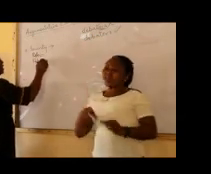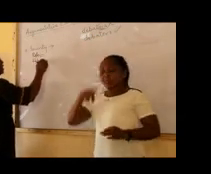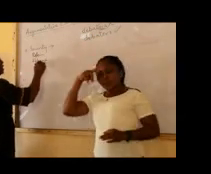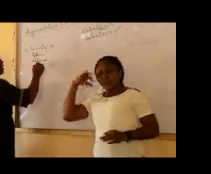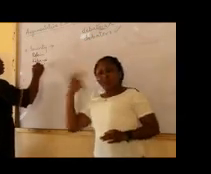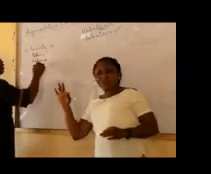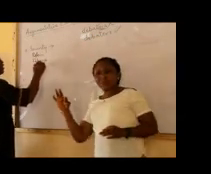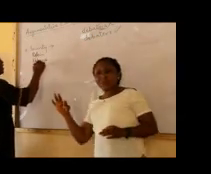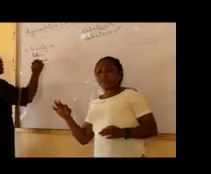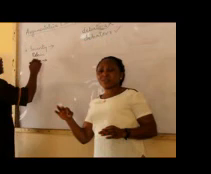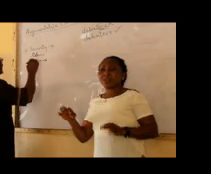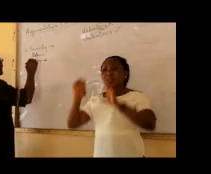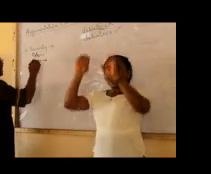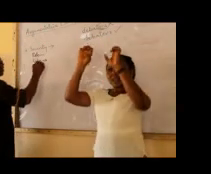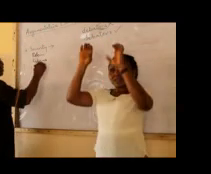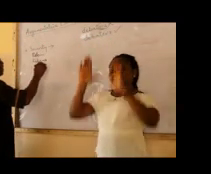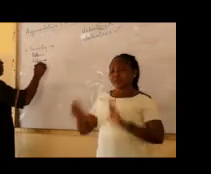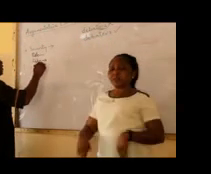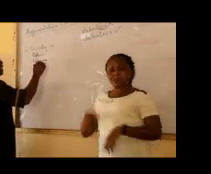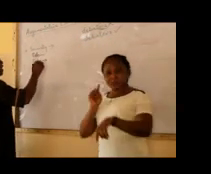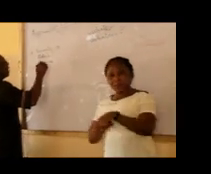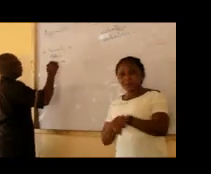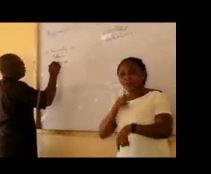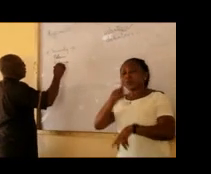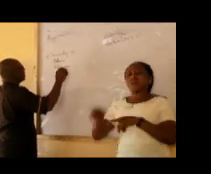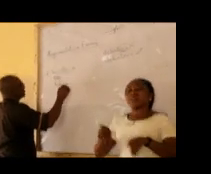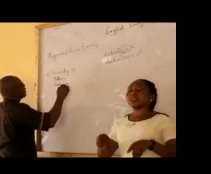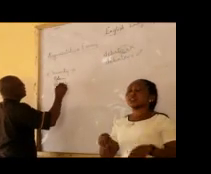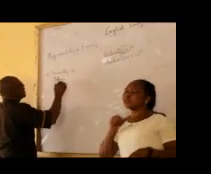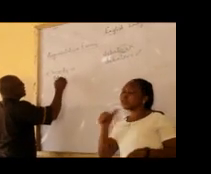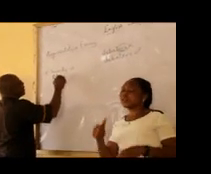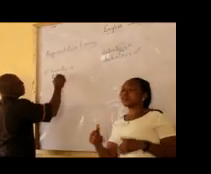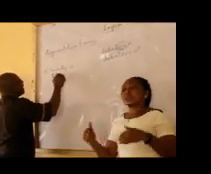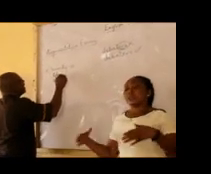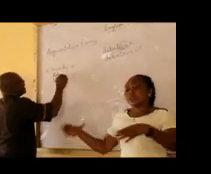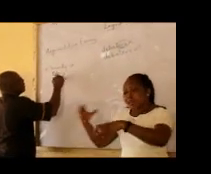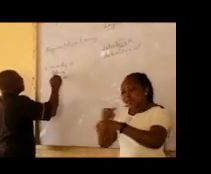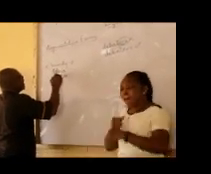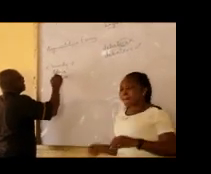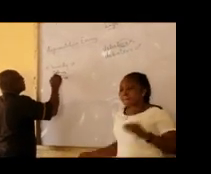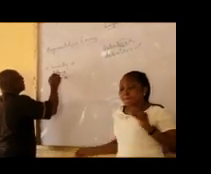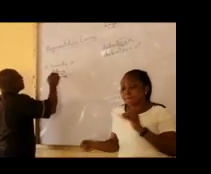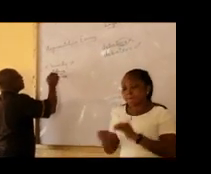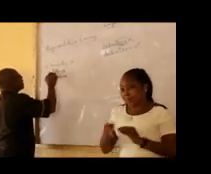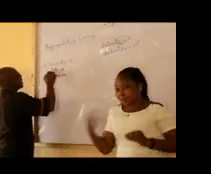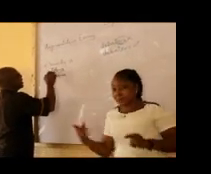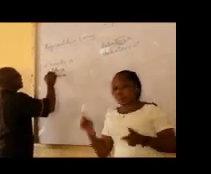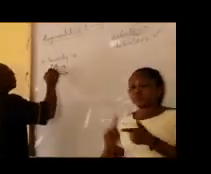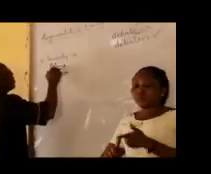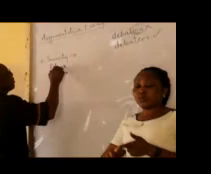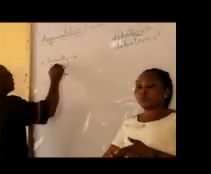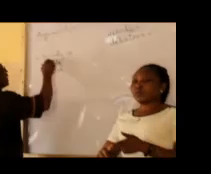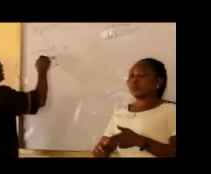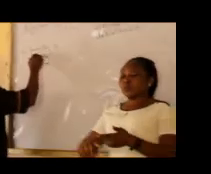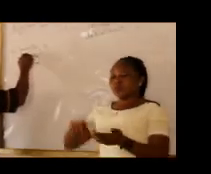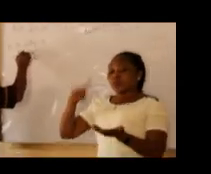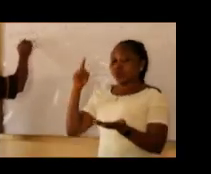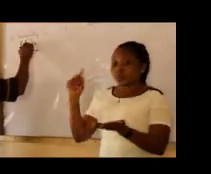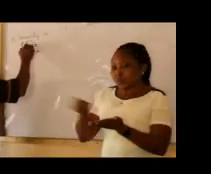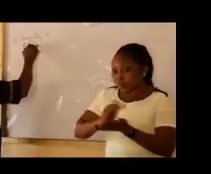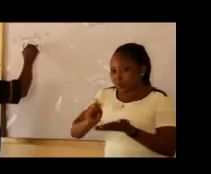situation, you didn't get more things, separate them. After discussing